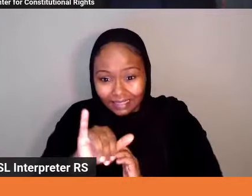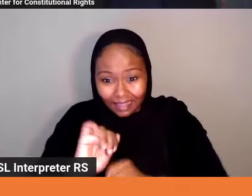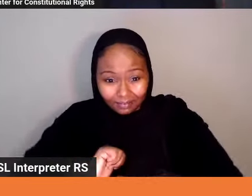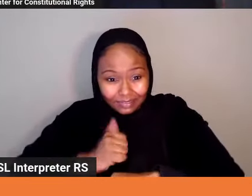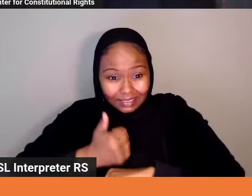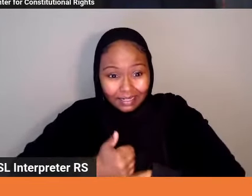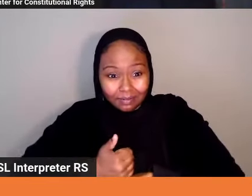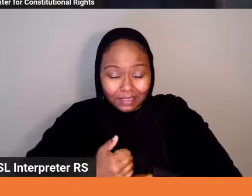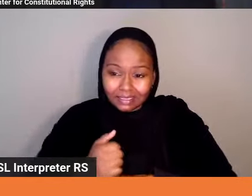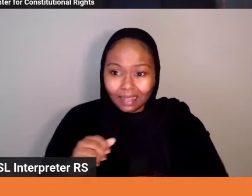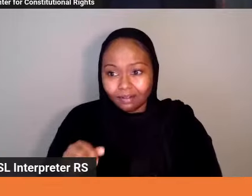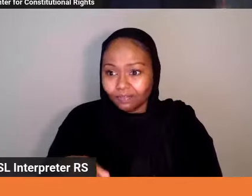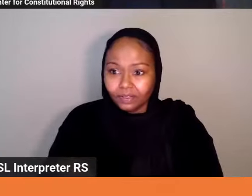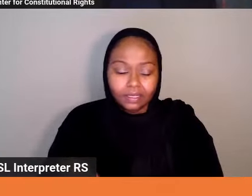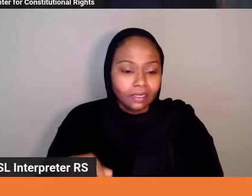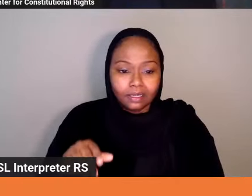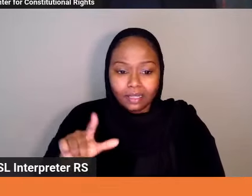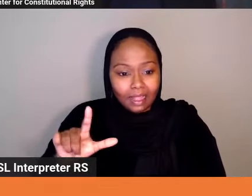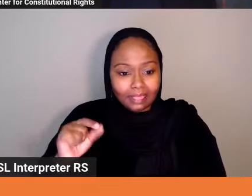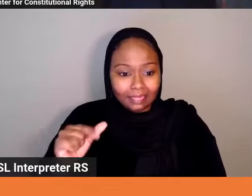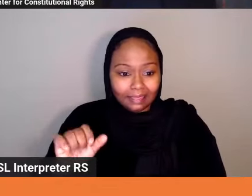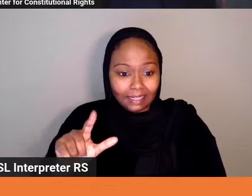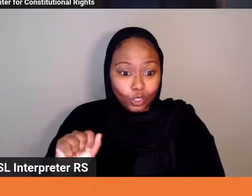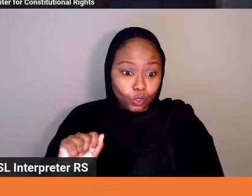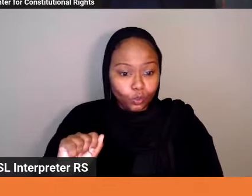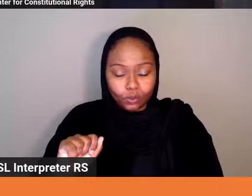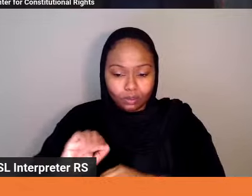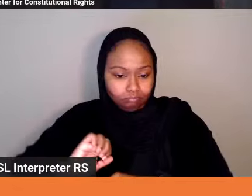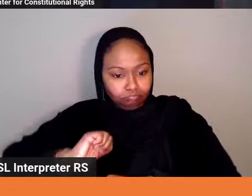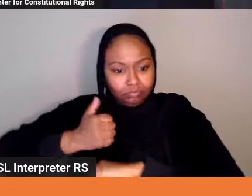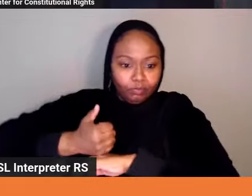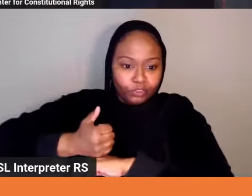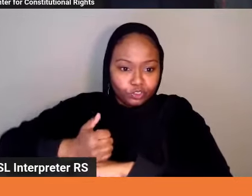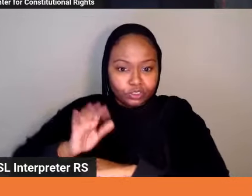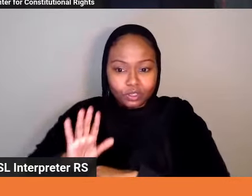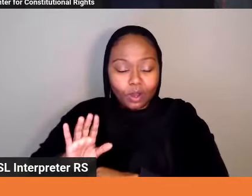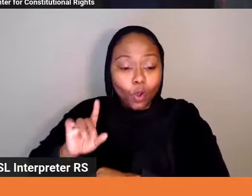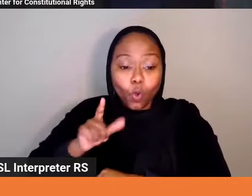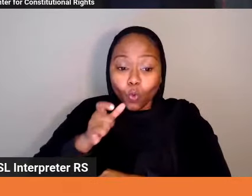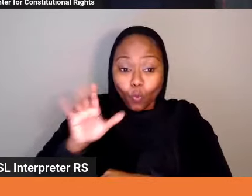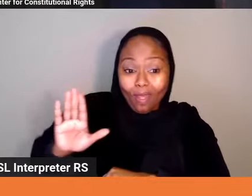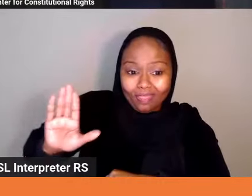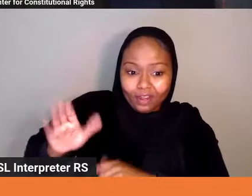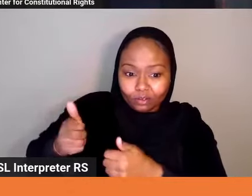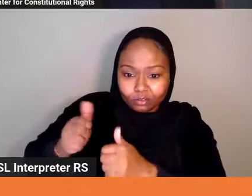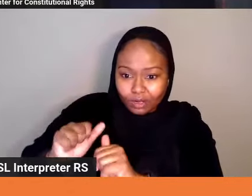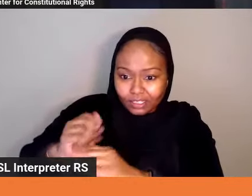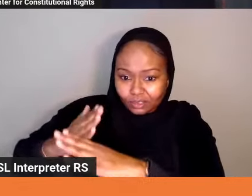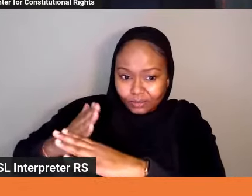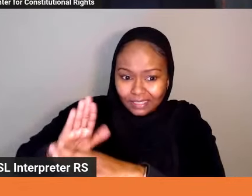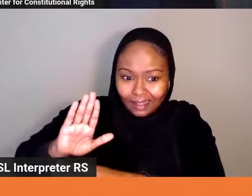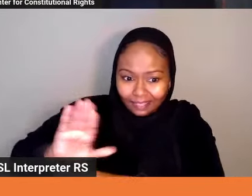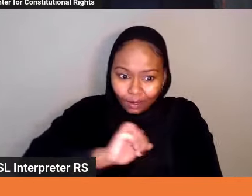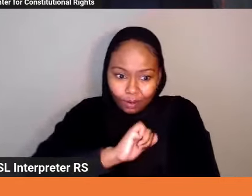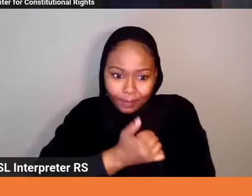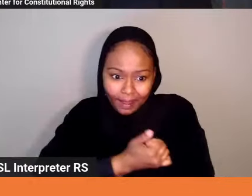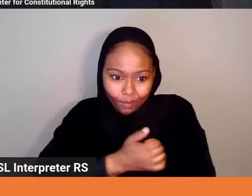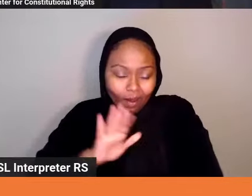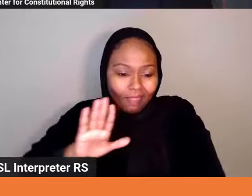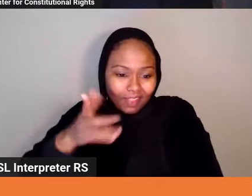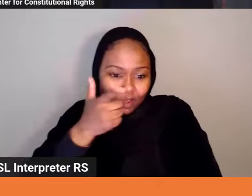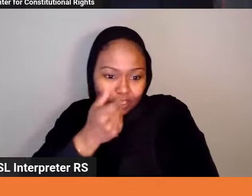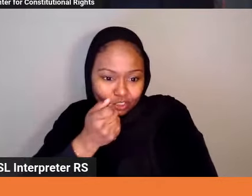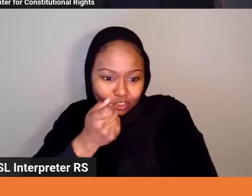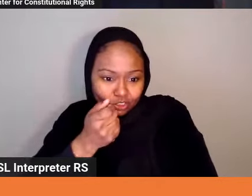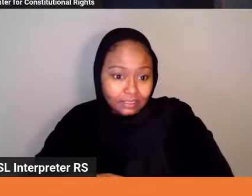legal infrastructure to protect themselves, their power, their interests. But I do think that there are ways